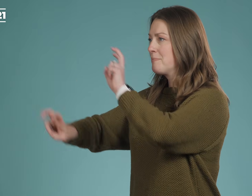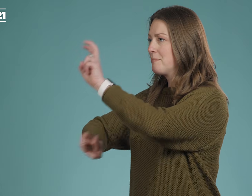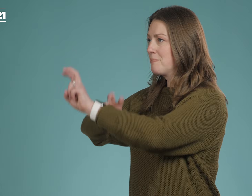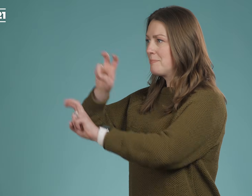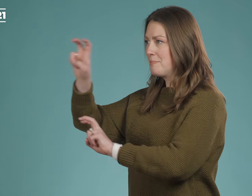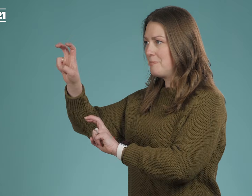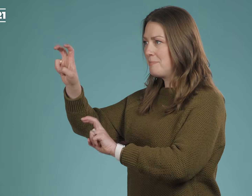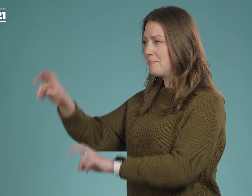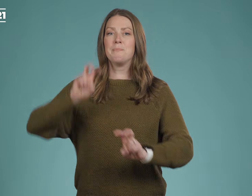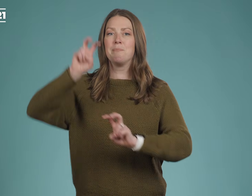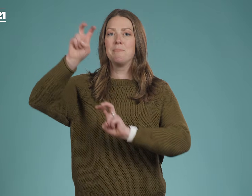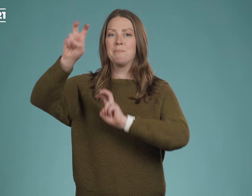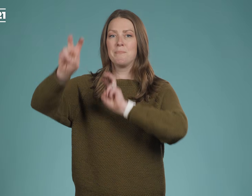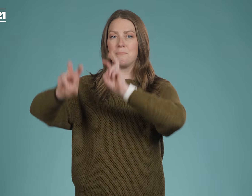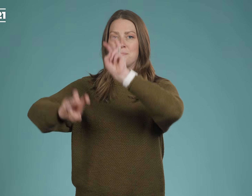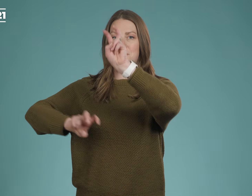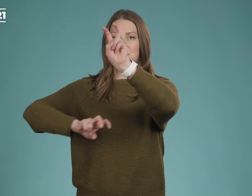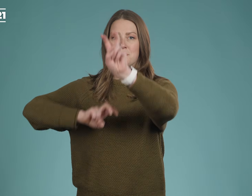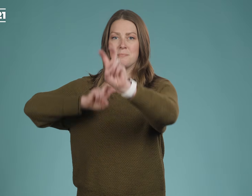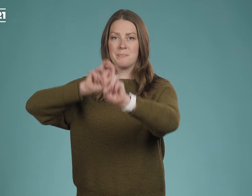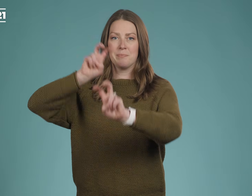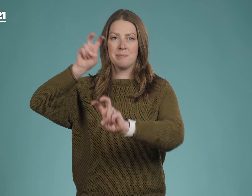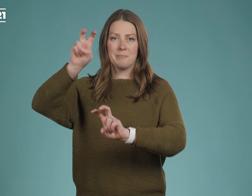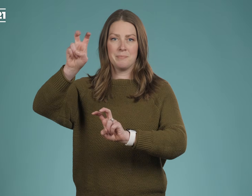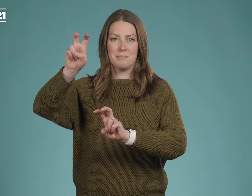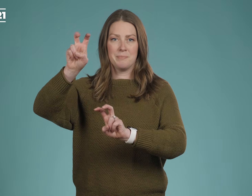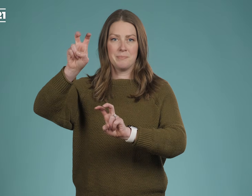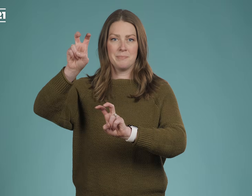bent V's that are moving around like a Ferris wheel.